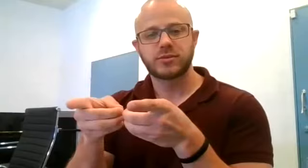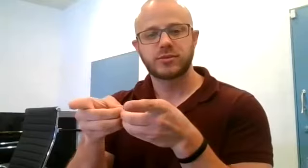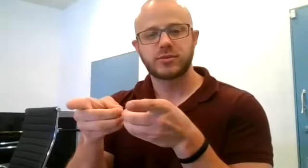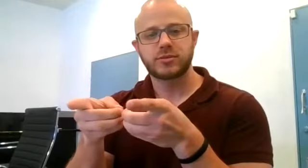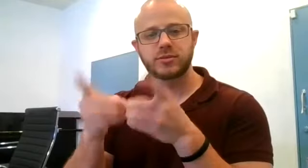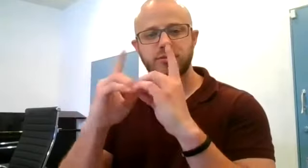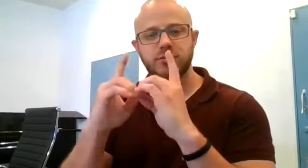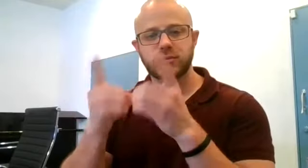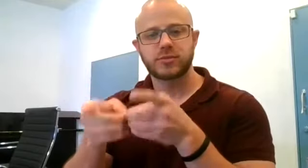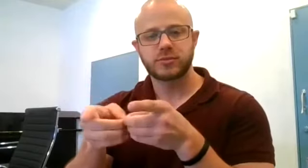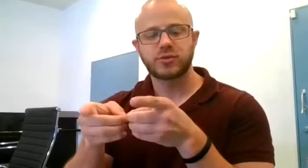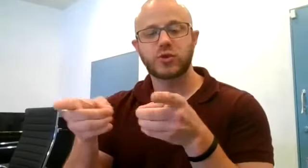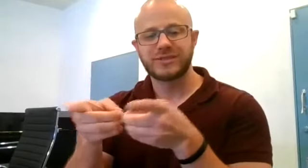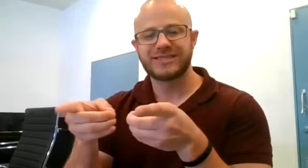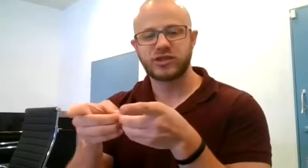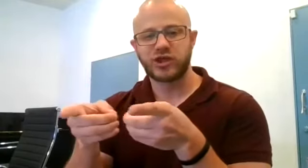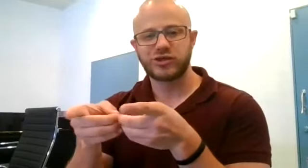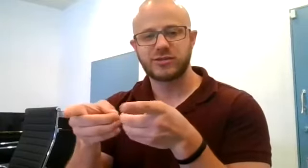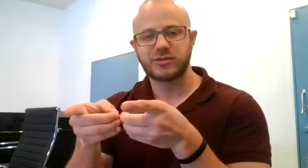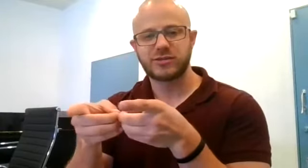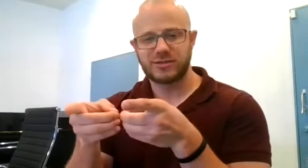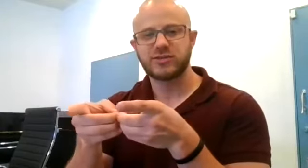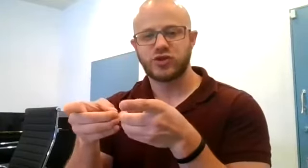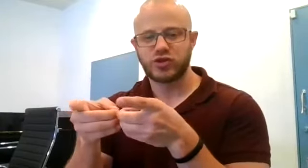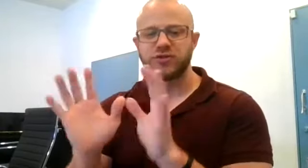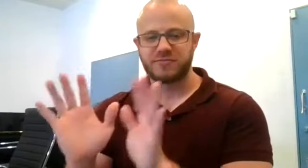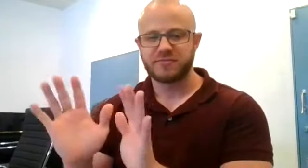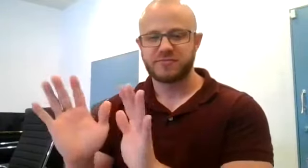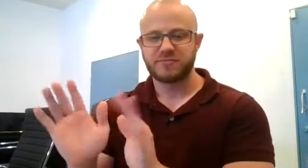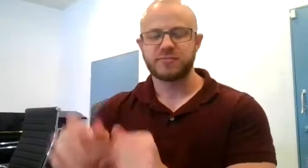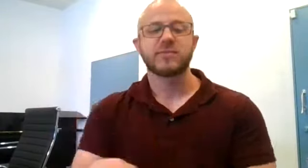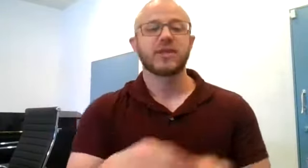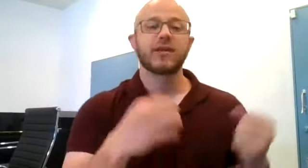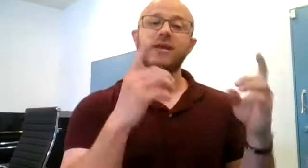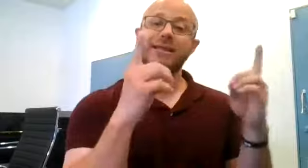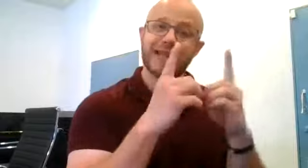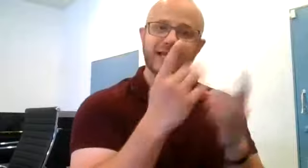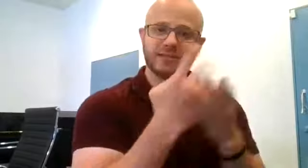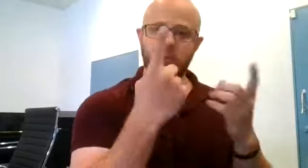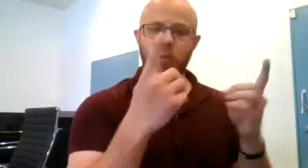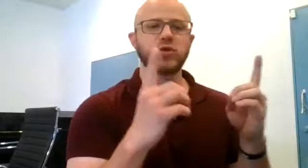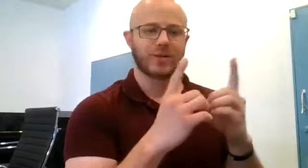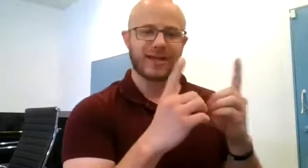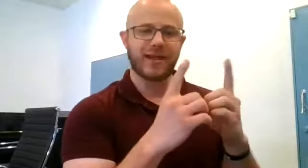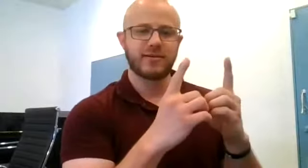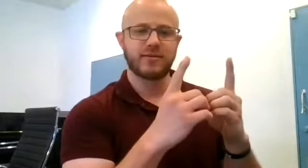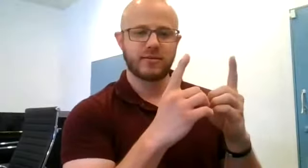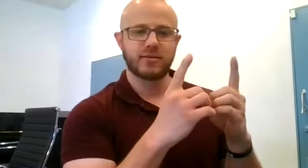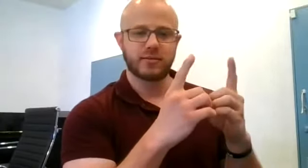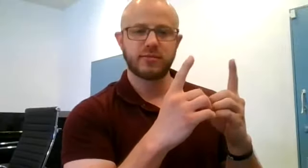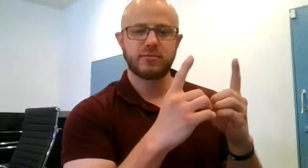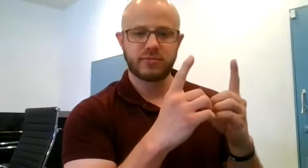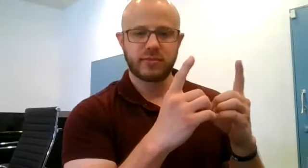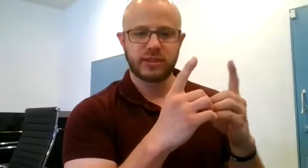Deterred is this way. So you see how the hand shape is different. So I just want to make sure you understand the difference. So if someone's dating, the